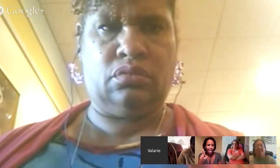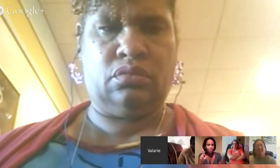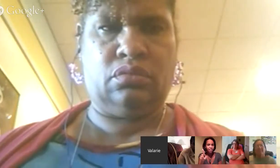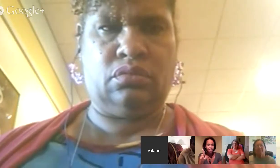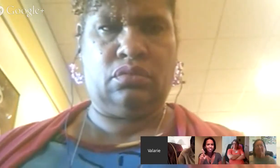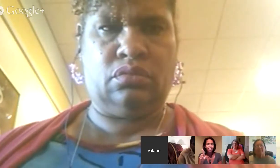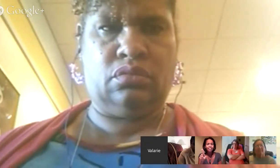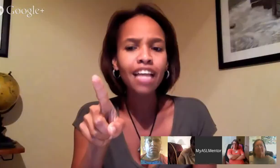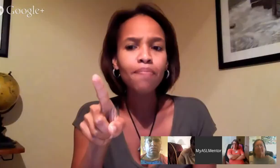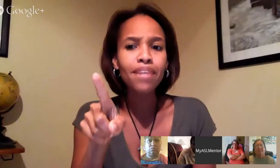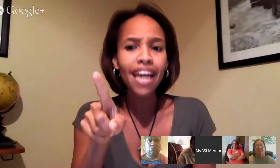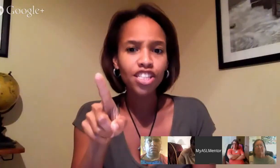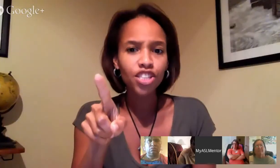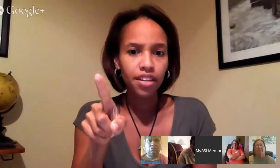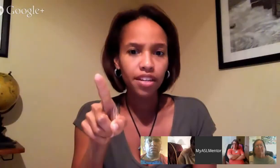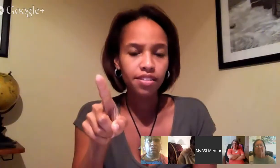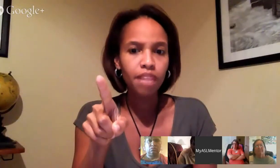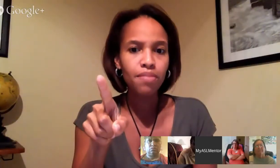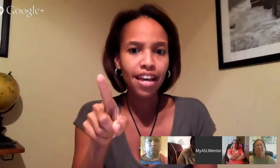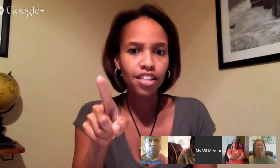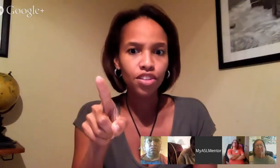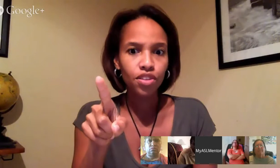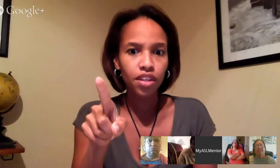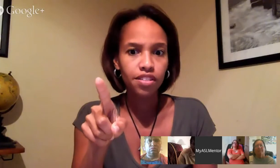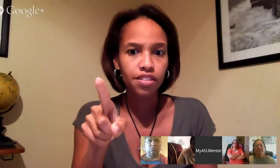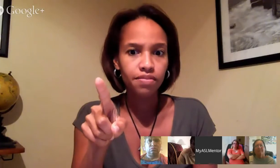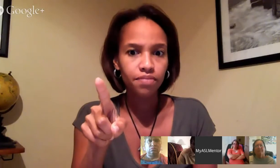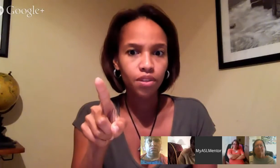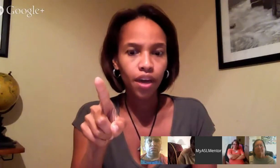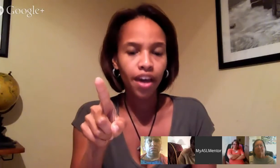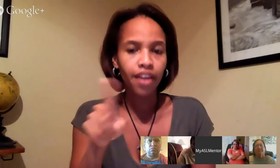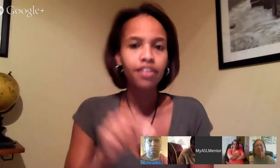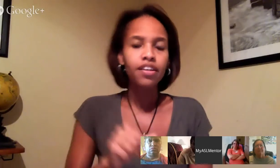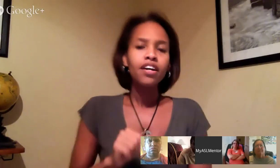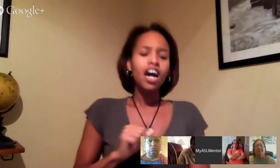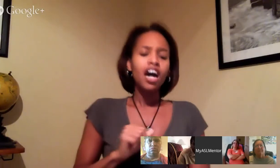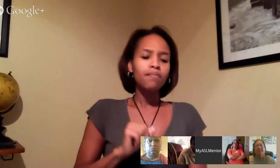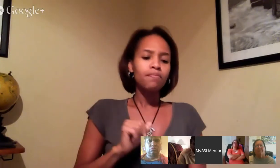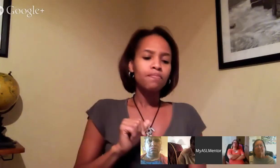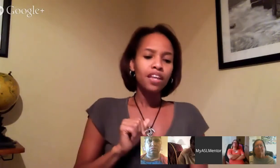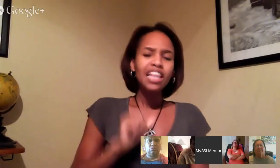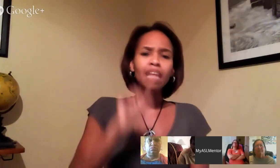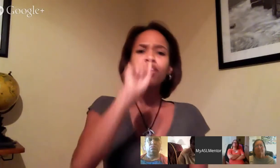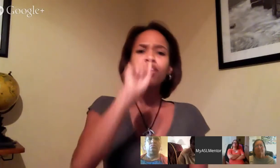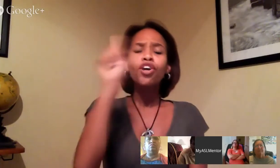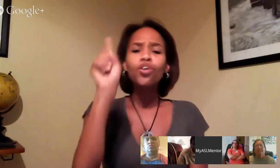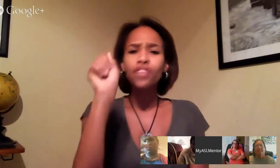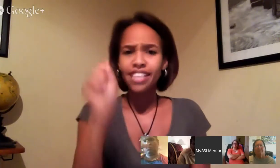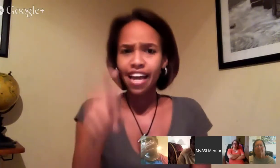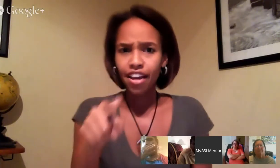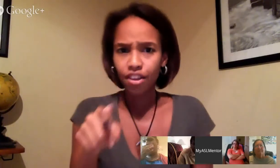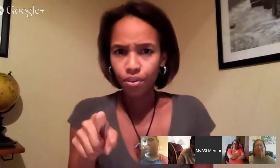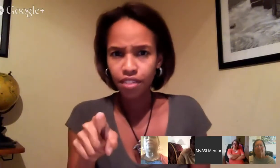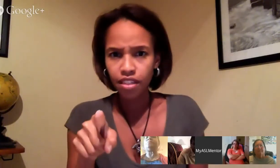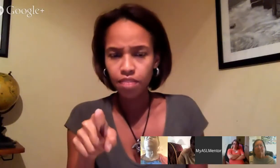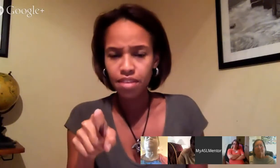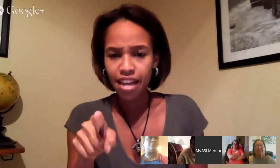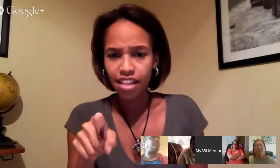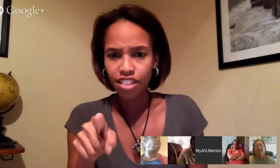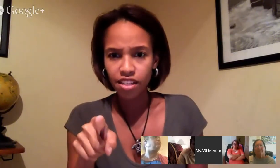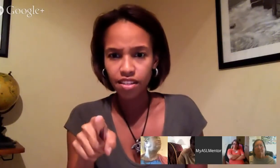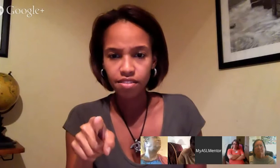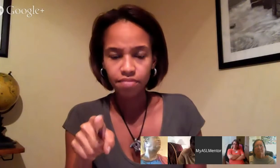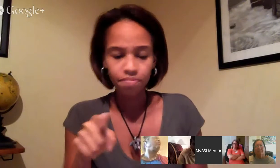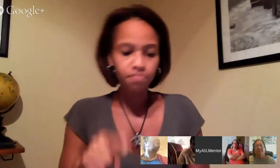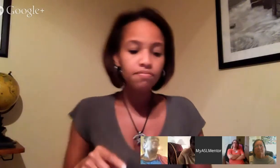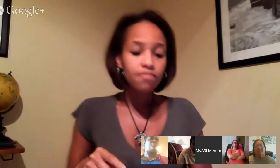And that means, let me ask you this. Let me ask you this. Okay? Let me throw this at you. Let me ask you